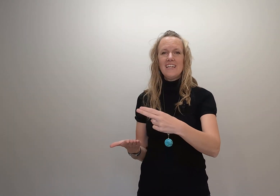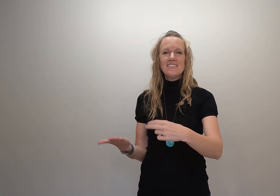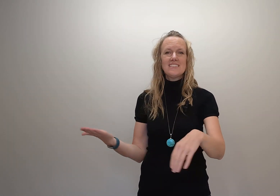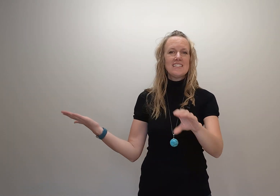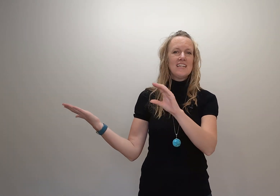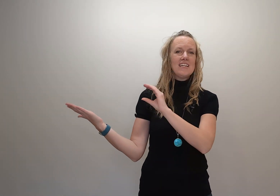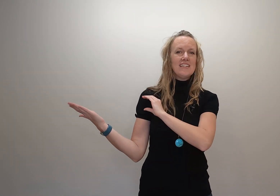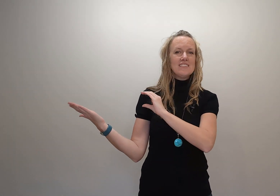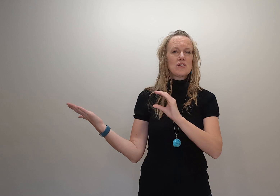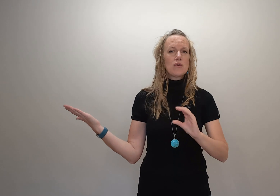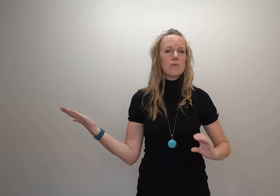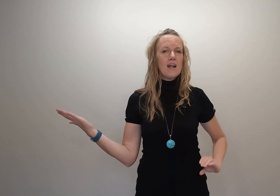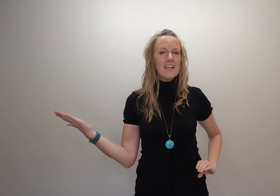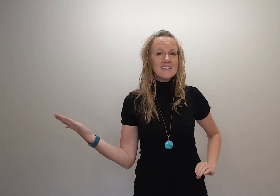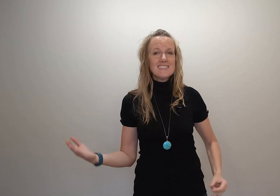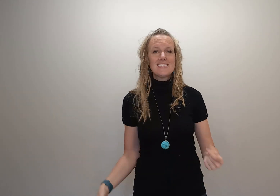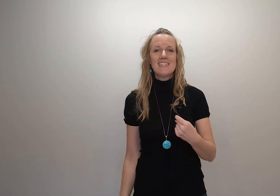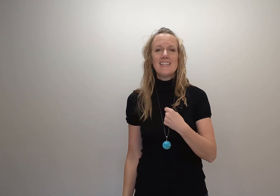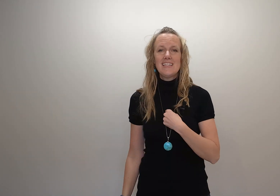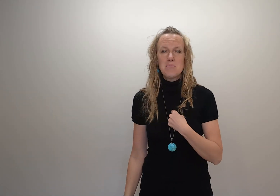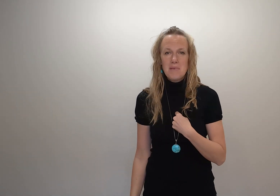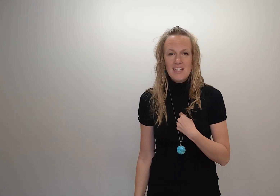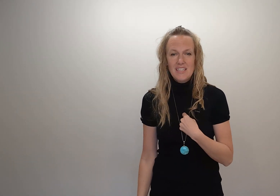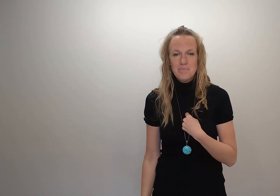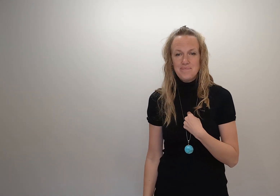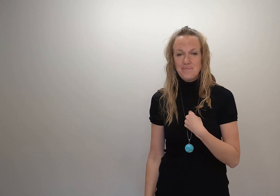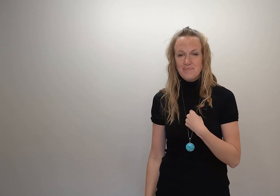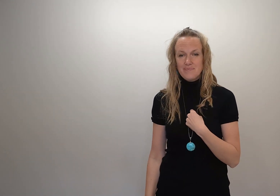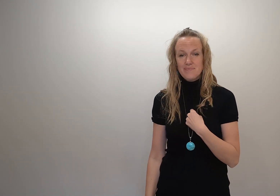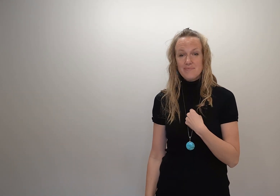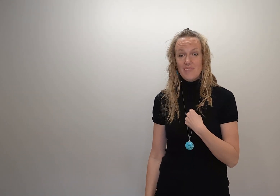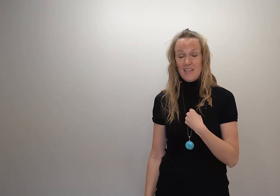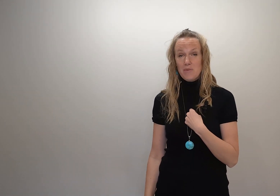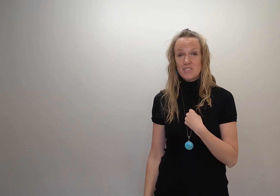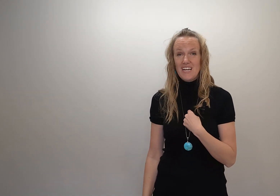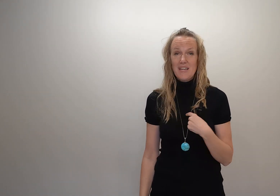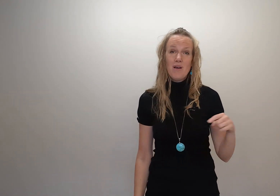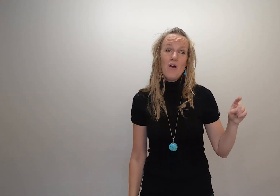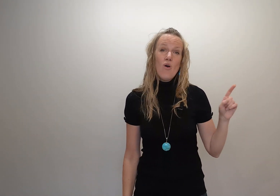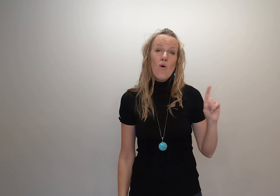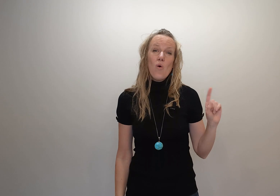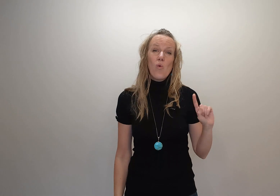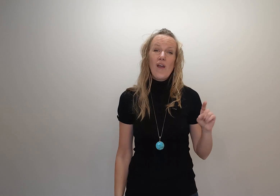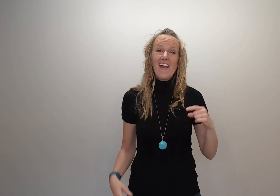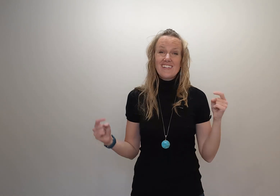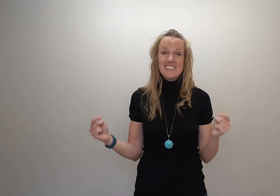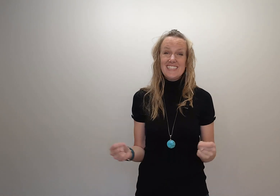Holiness is Christ in me. Okay, one more time. Where